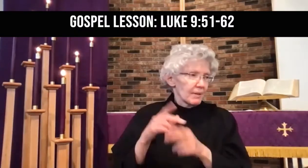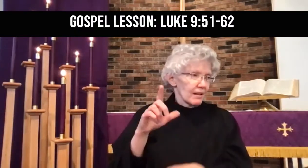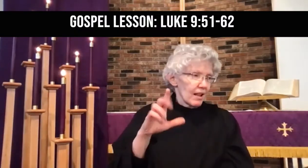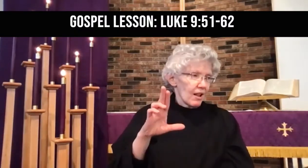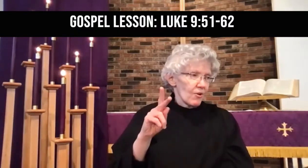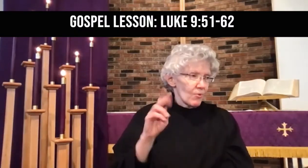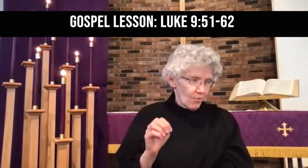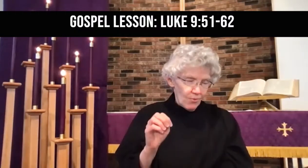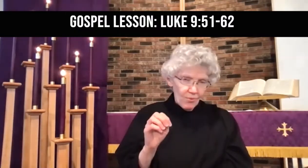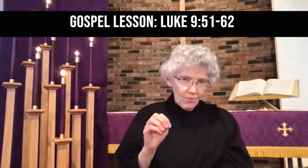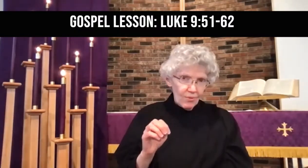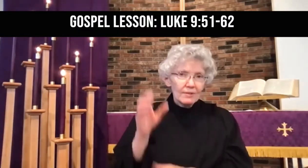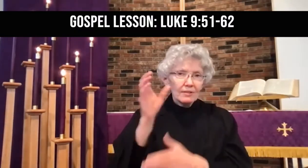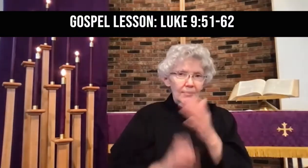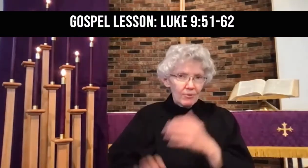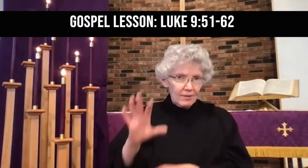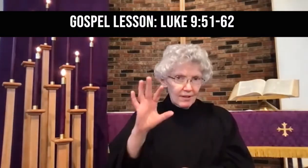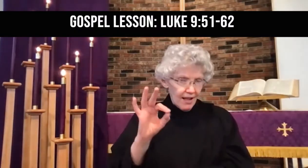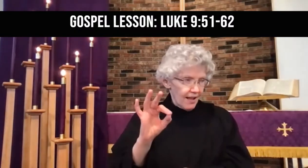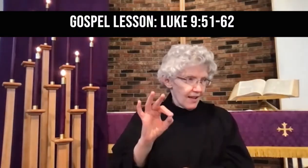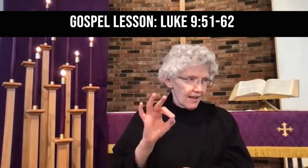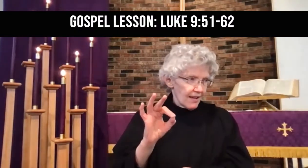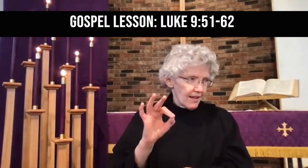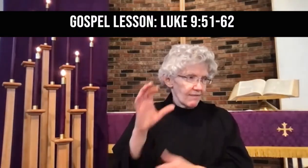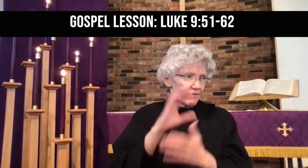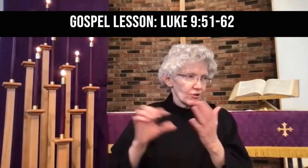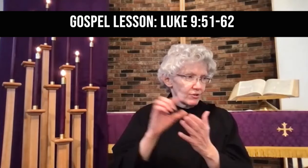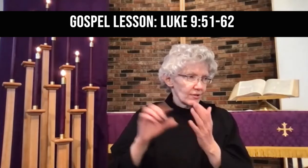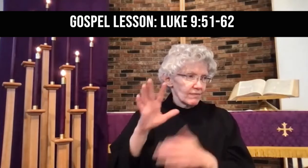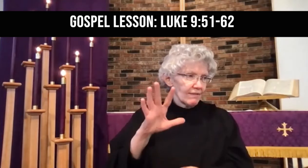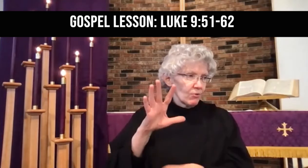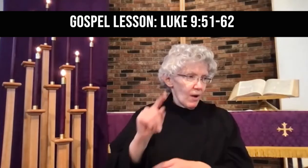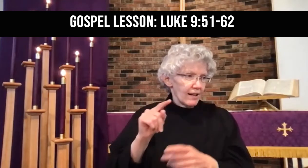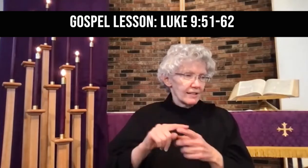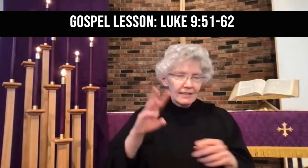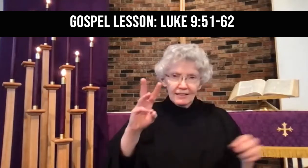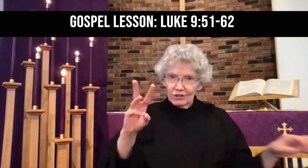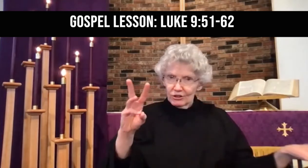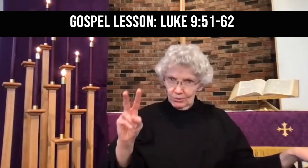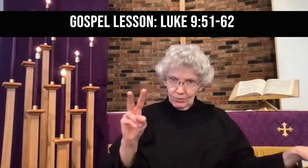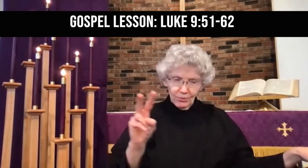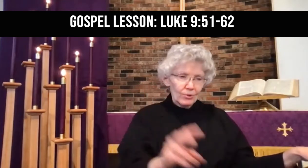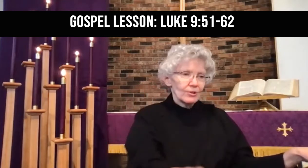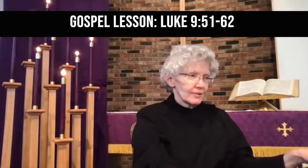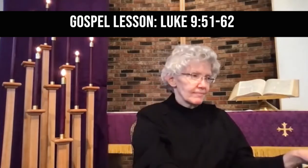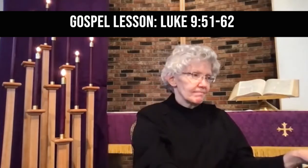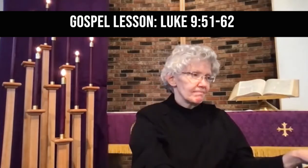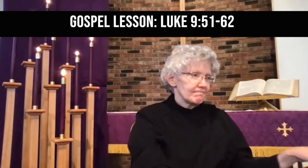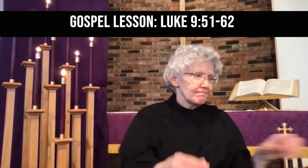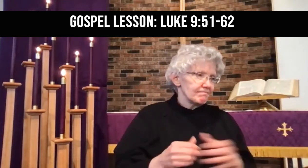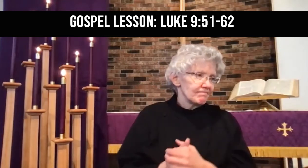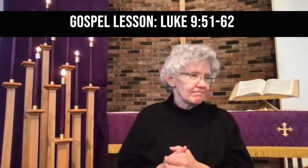Our second reading today is from the Gospel of Luke, chapter 9, verses 51 through